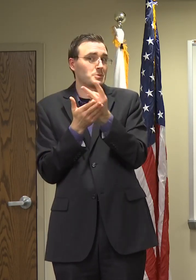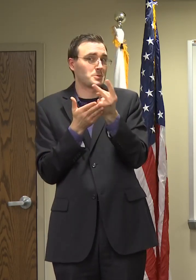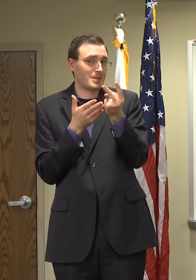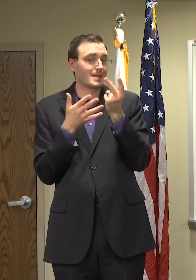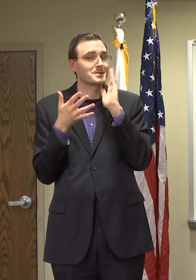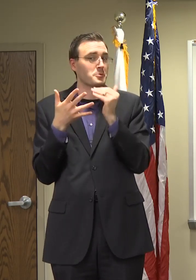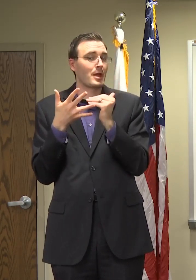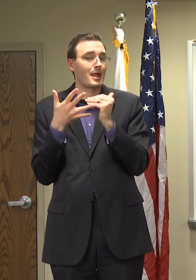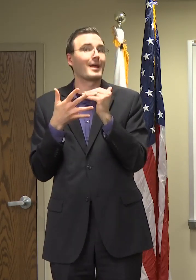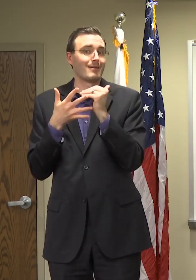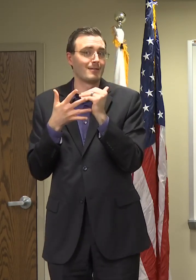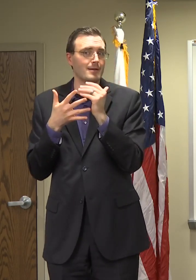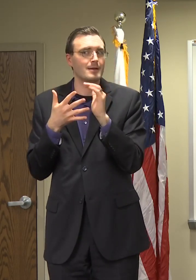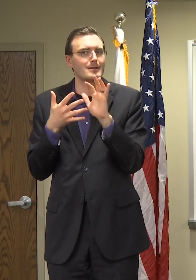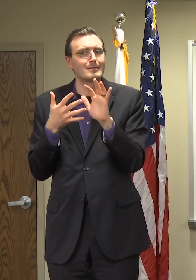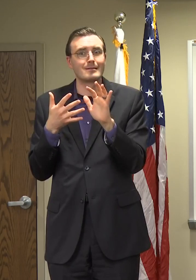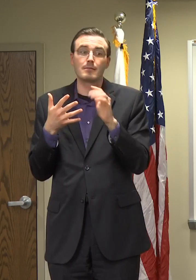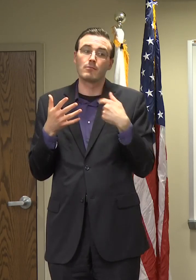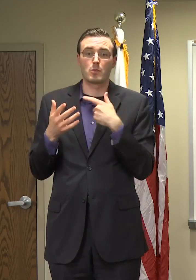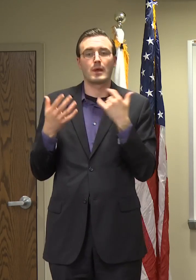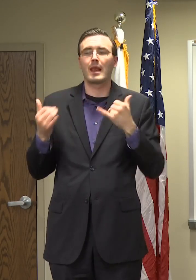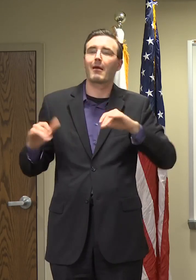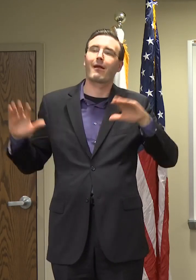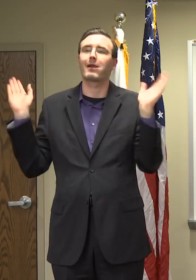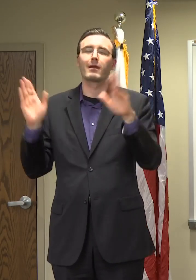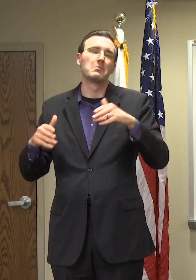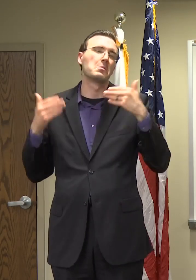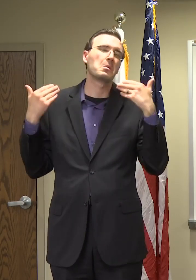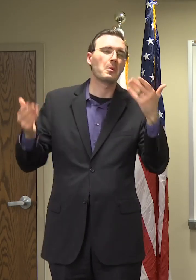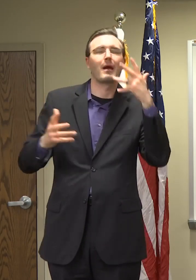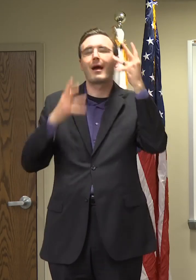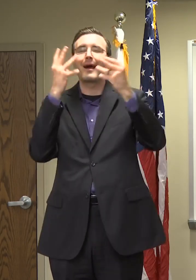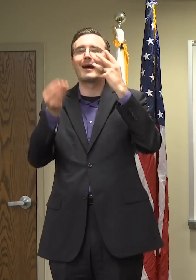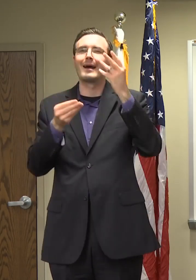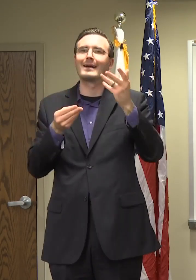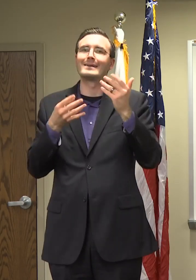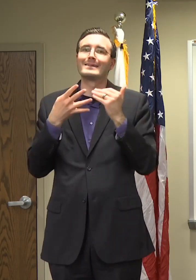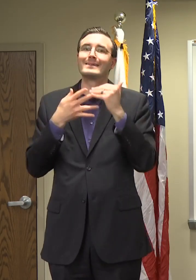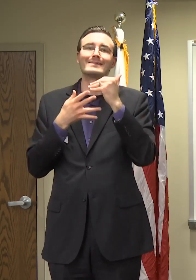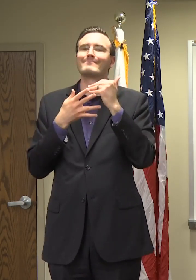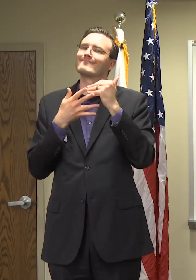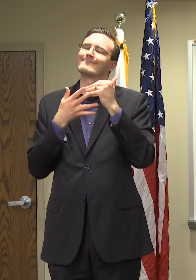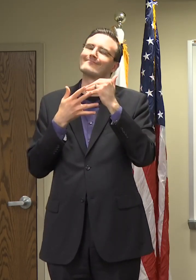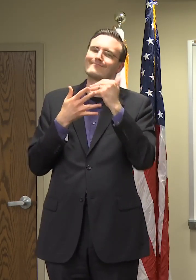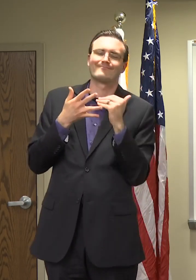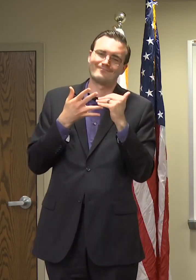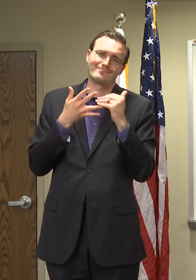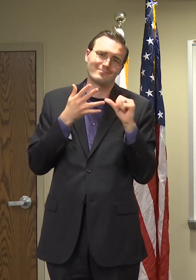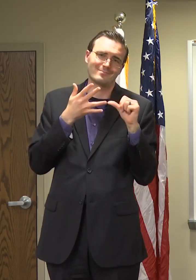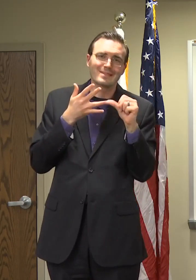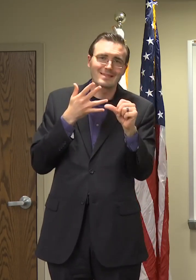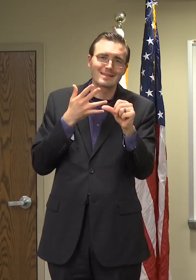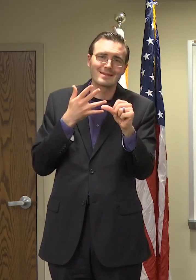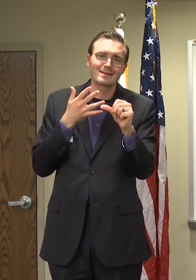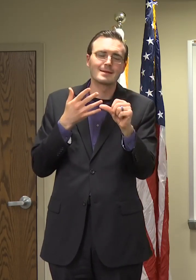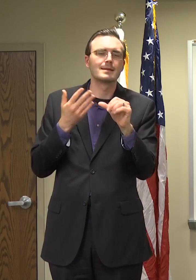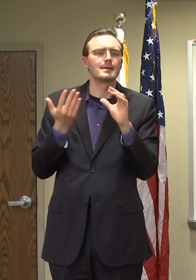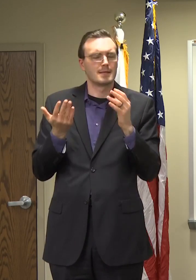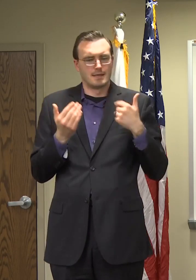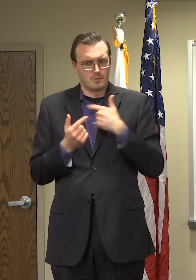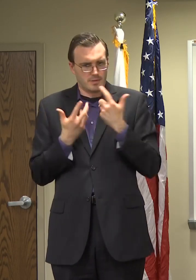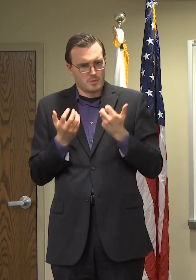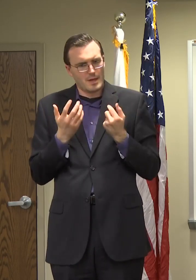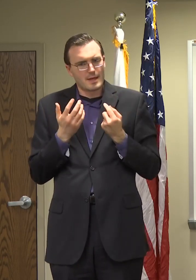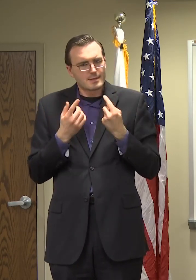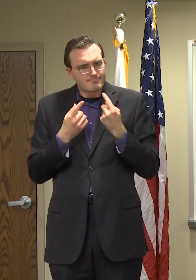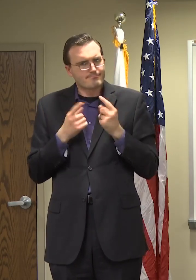into the next phase. And it does require all of us. We have to be identifying what we can do to make that. It's our